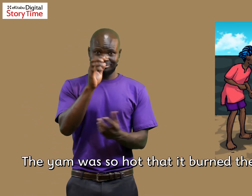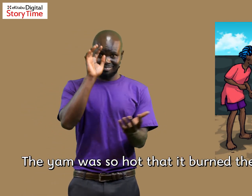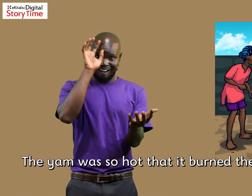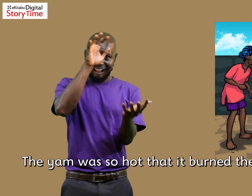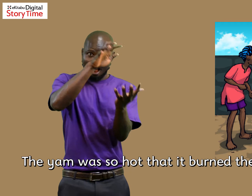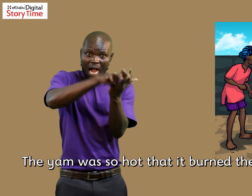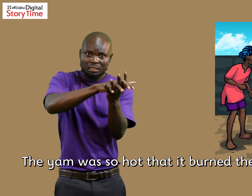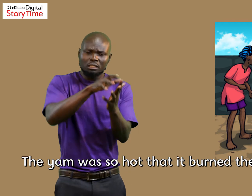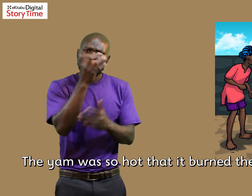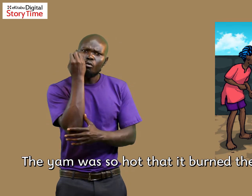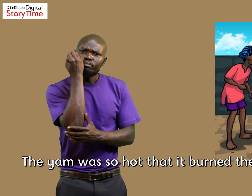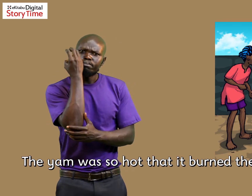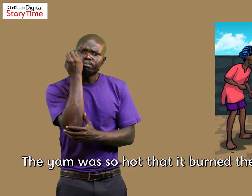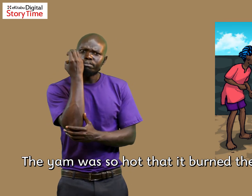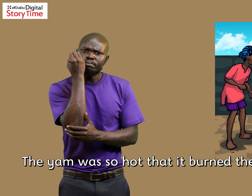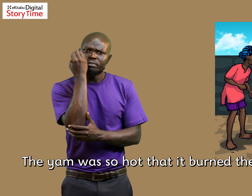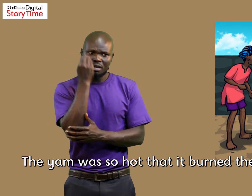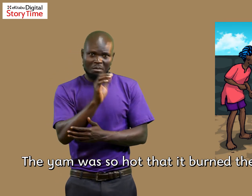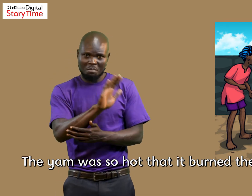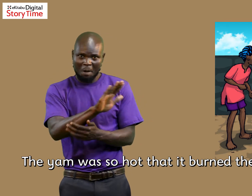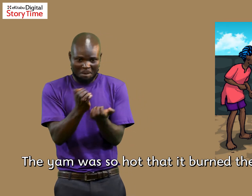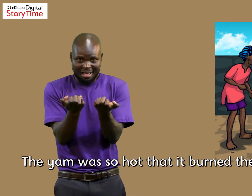The yam was so hot that it burned their palms.